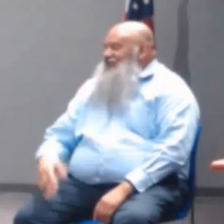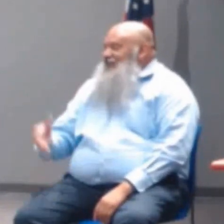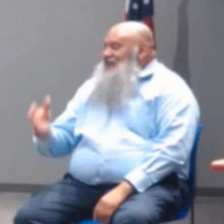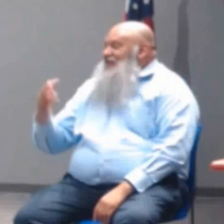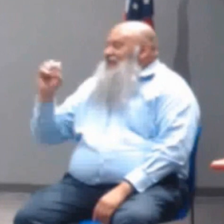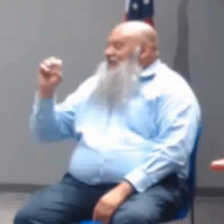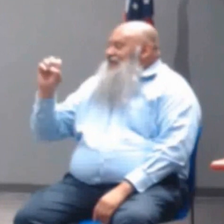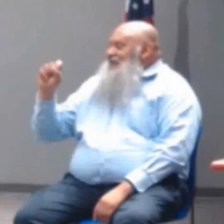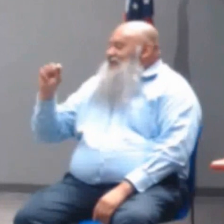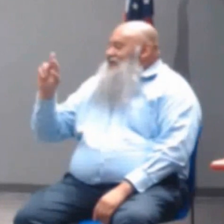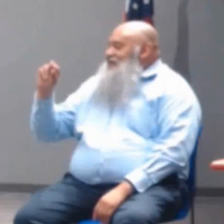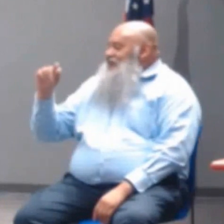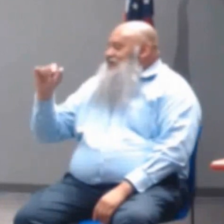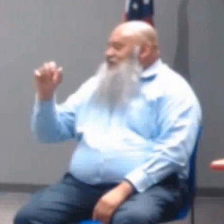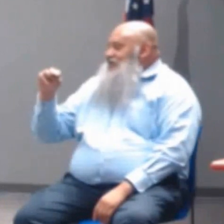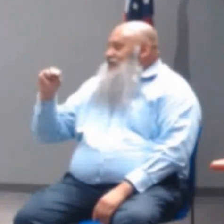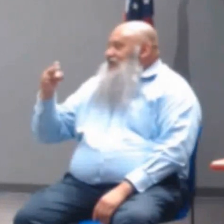estrogen hormone replacement